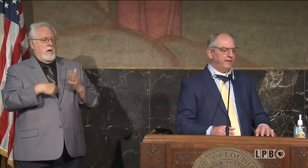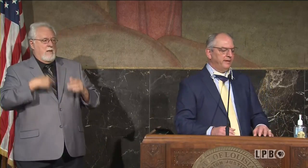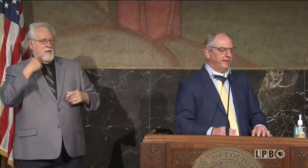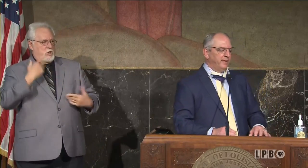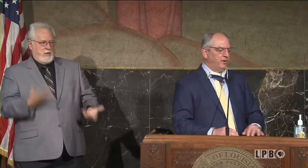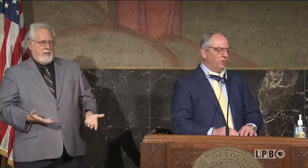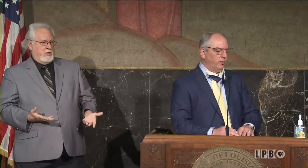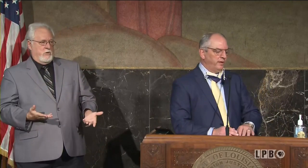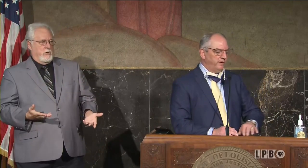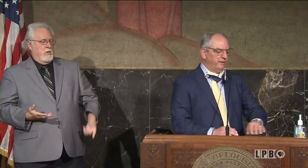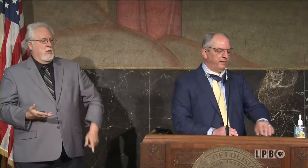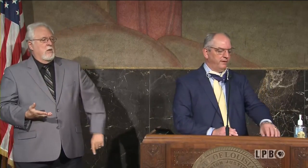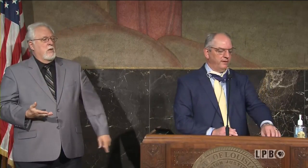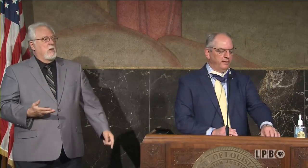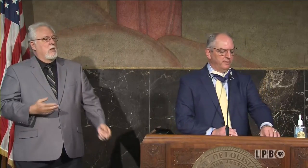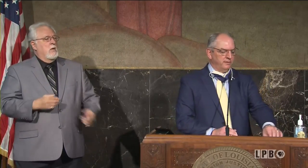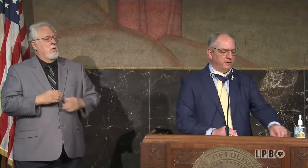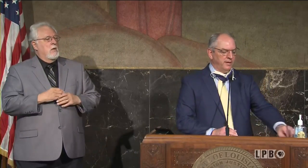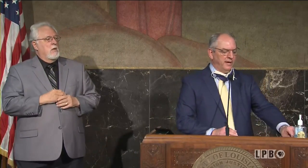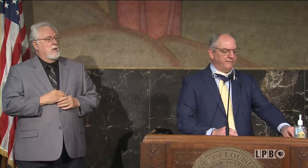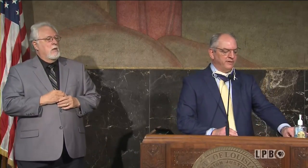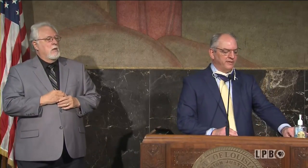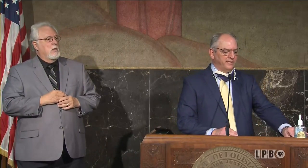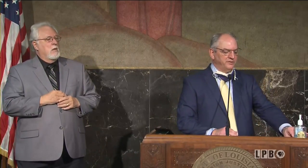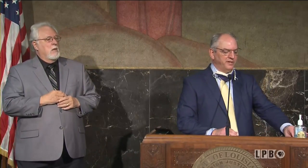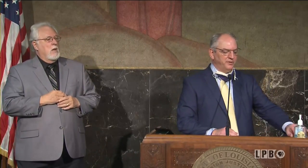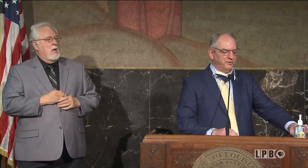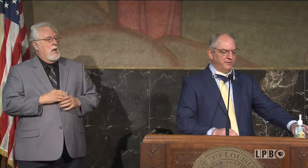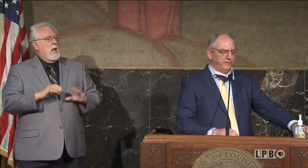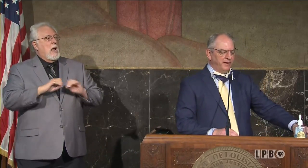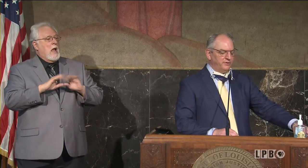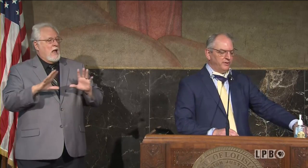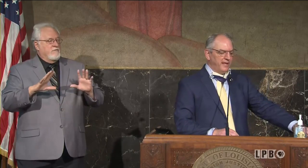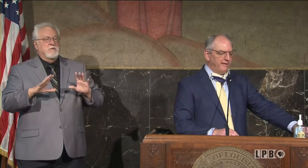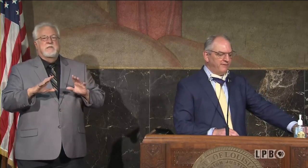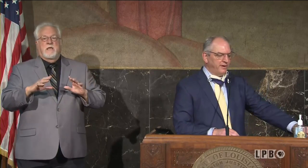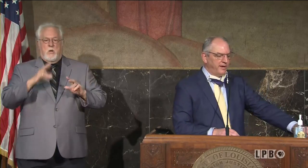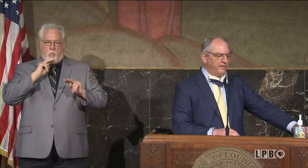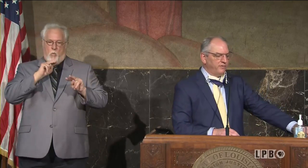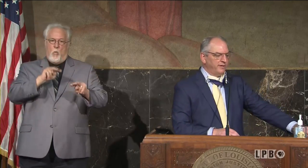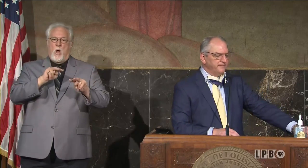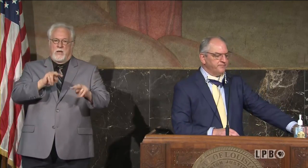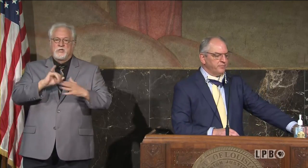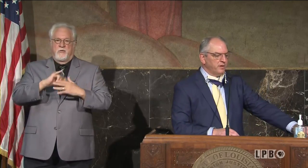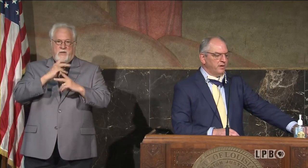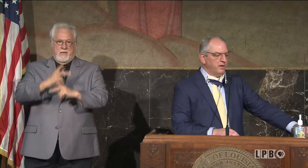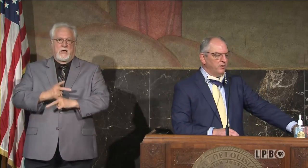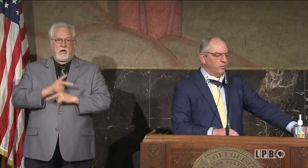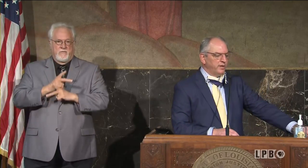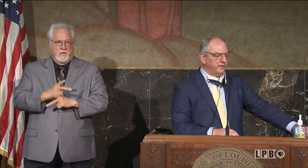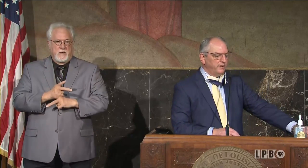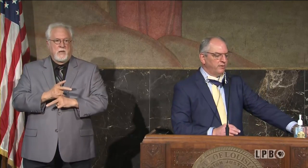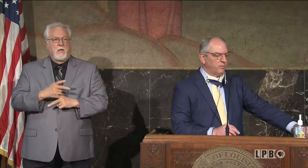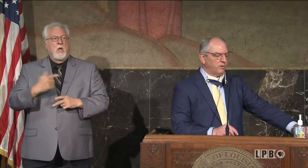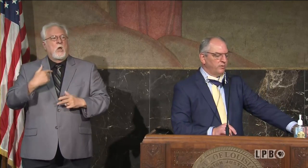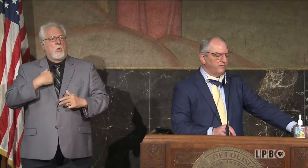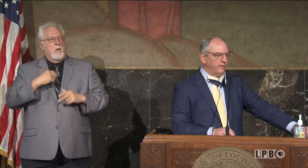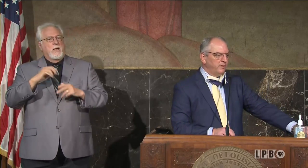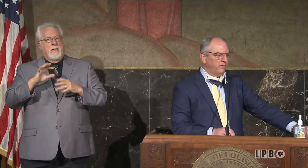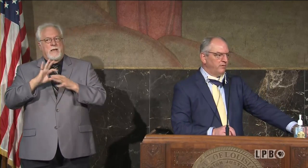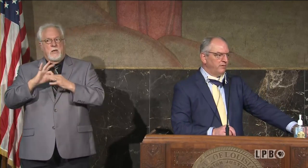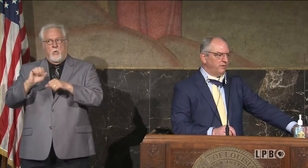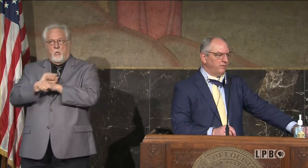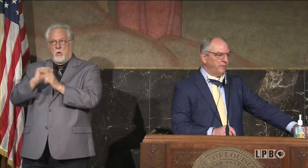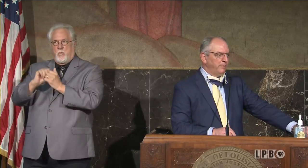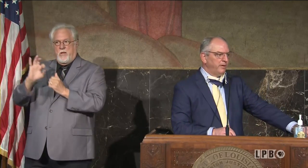now. We obviously continue to monitor that very carefully. We continue to work with